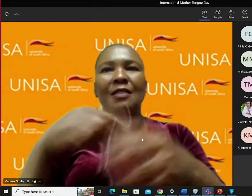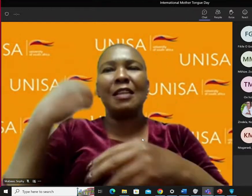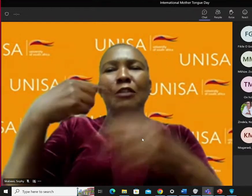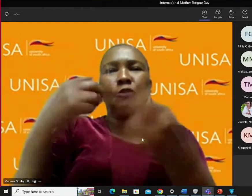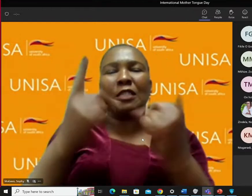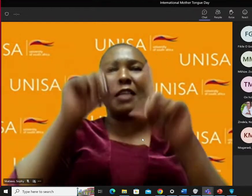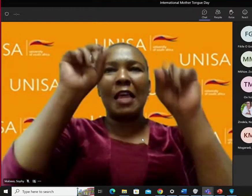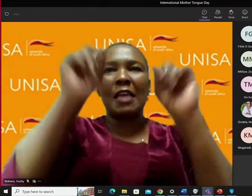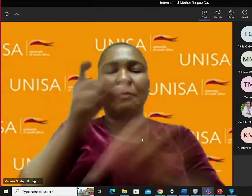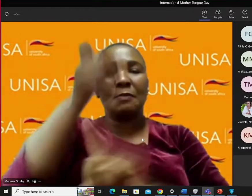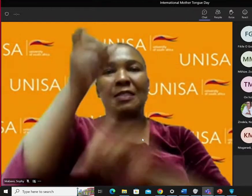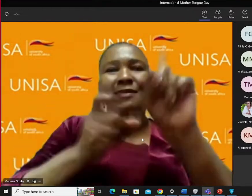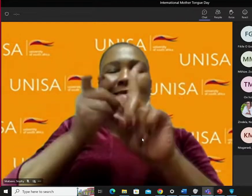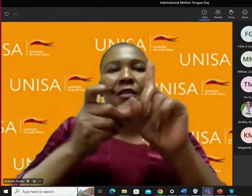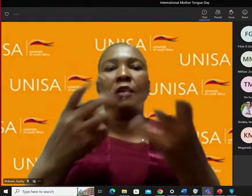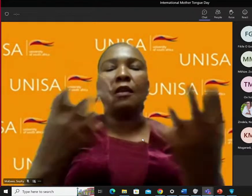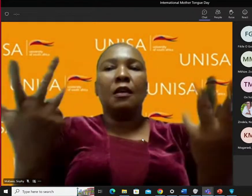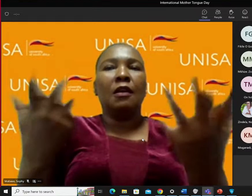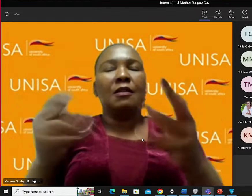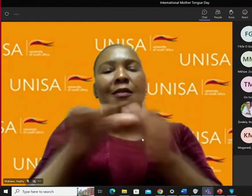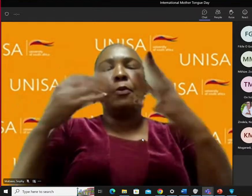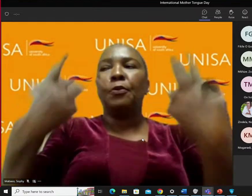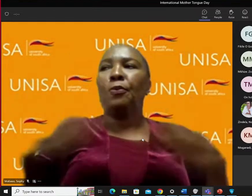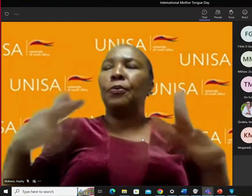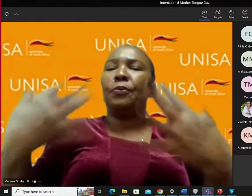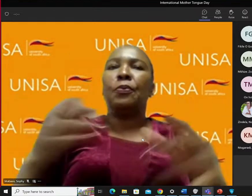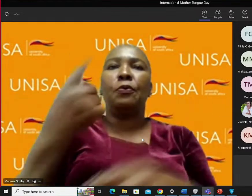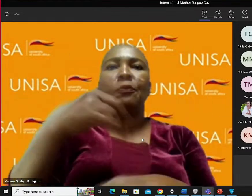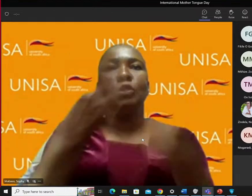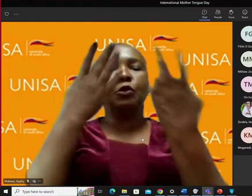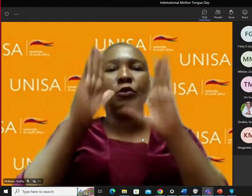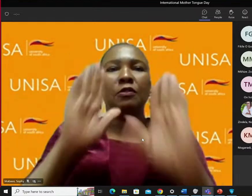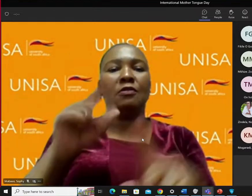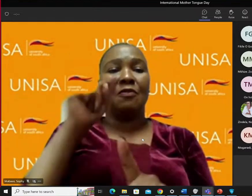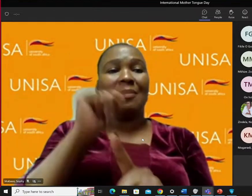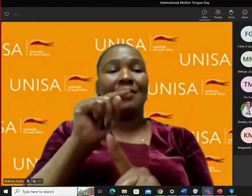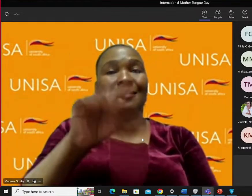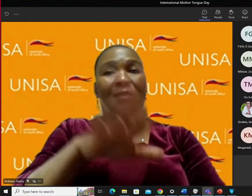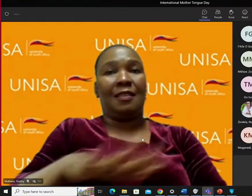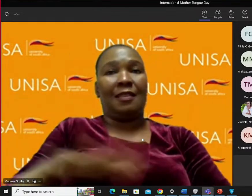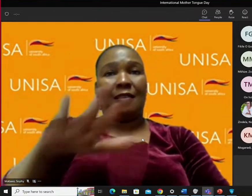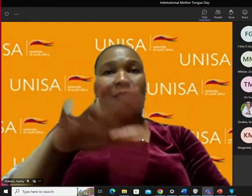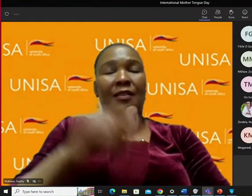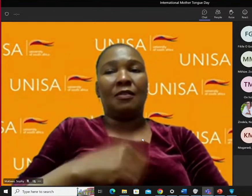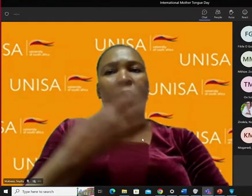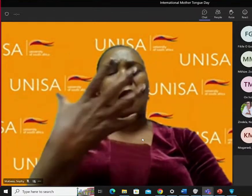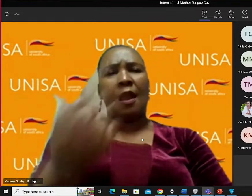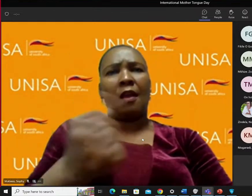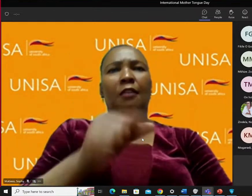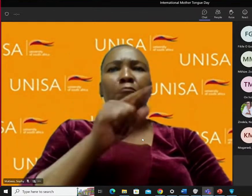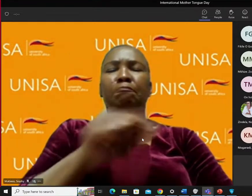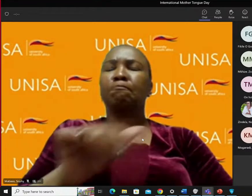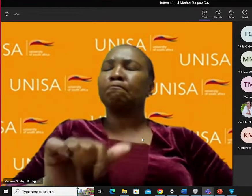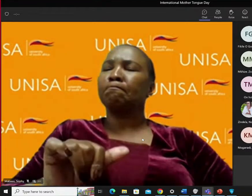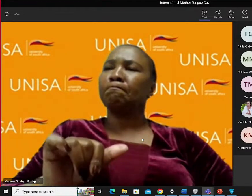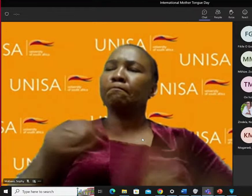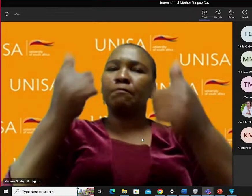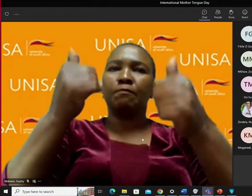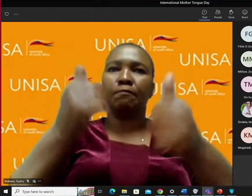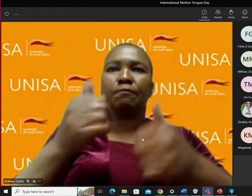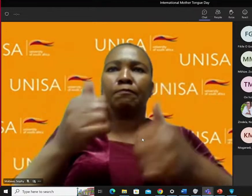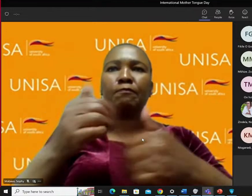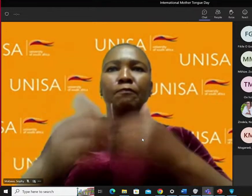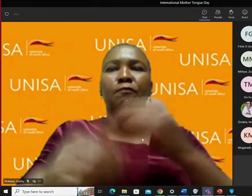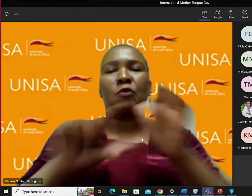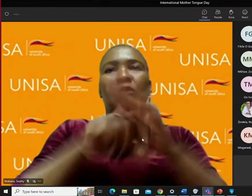and linguists as important for students of this area to have a good grasp on.